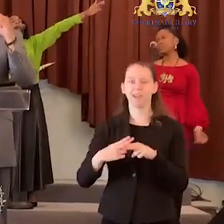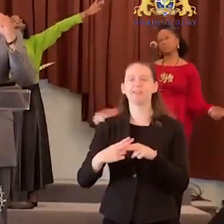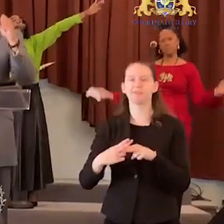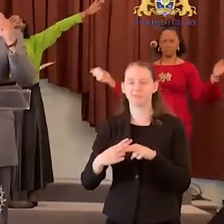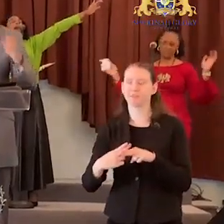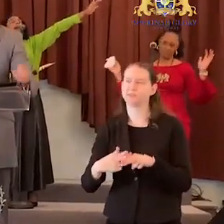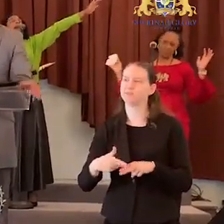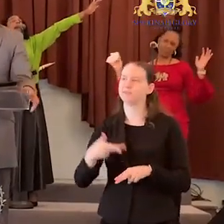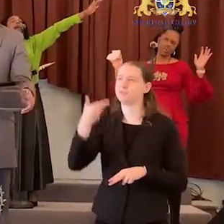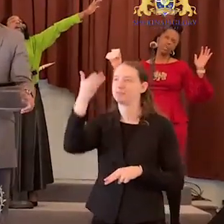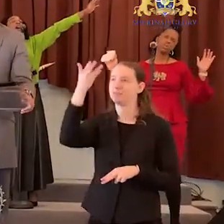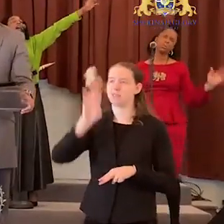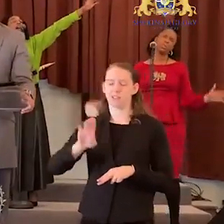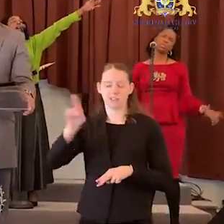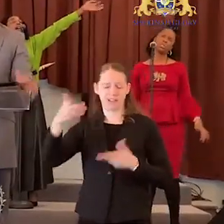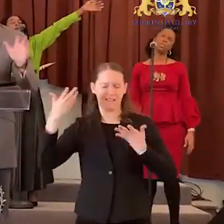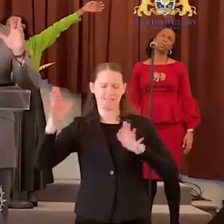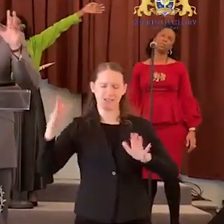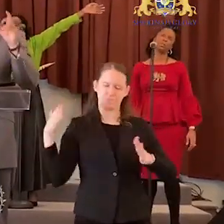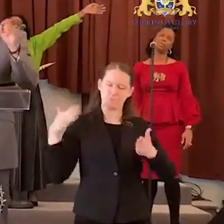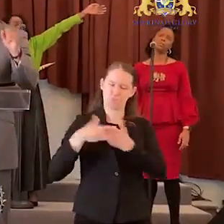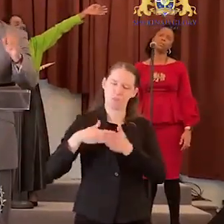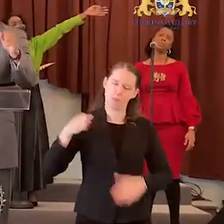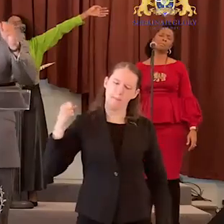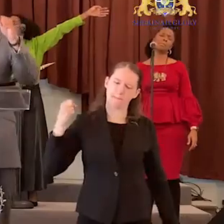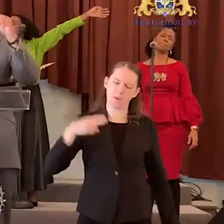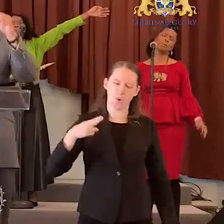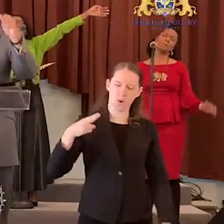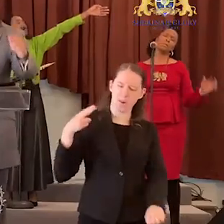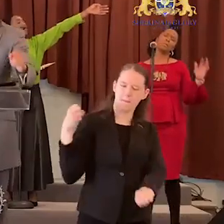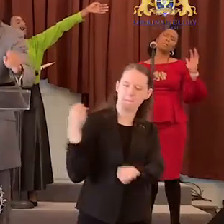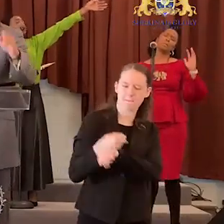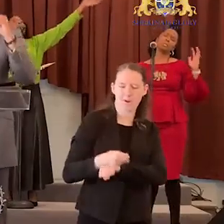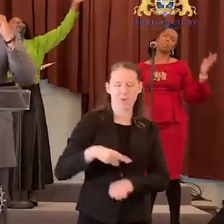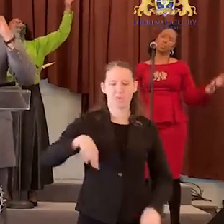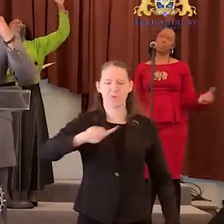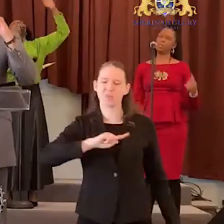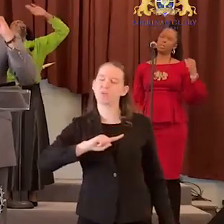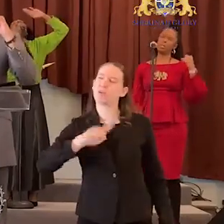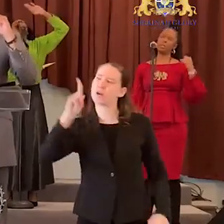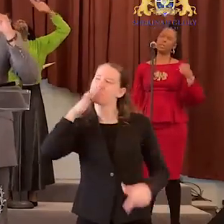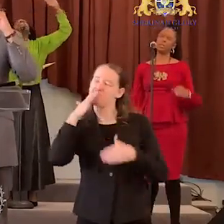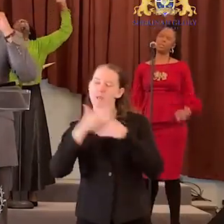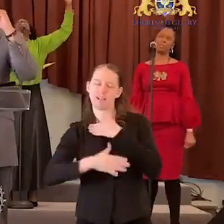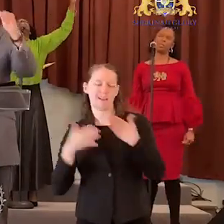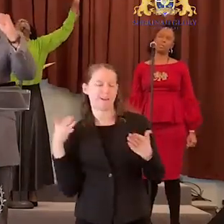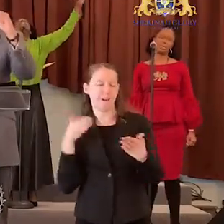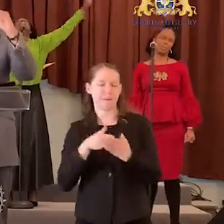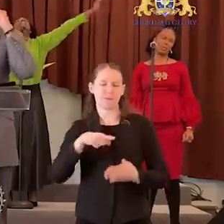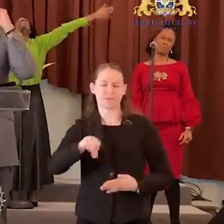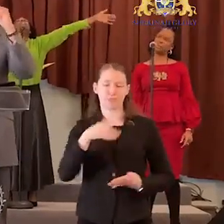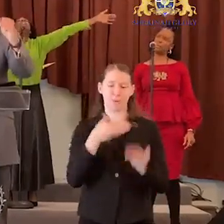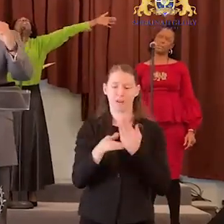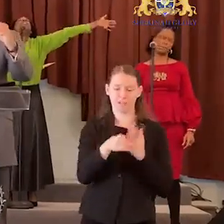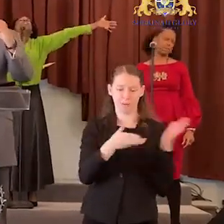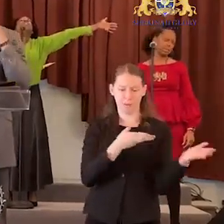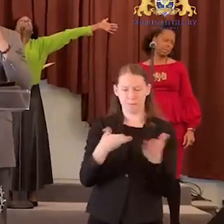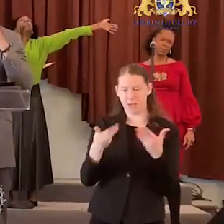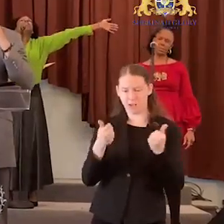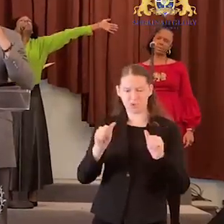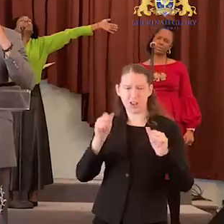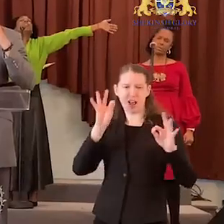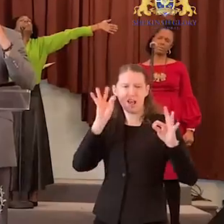The hand of God binds you. The name of Jesus smites you. And the blood is against you. We cancel every plan and the distraction